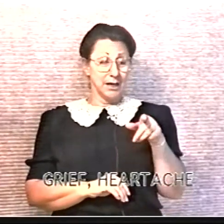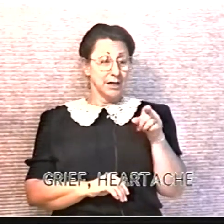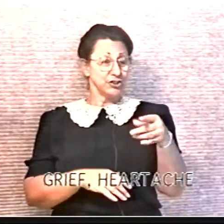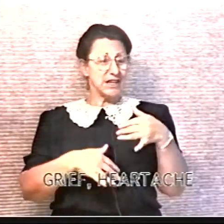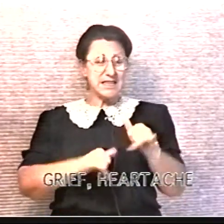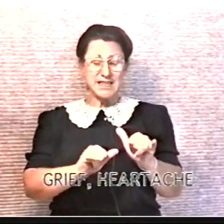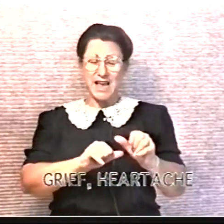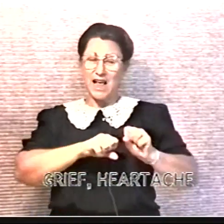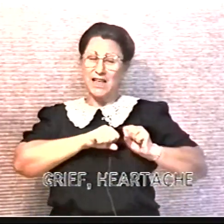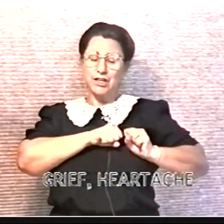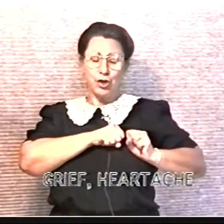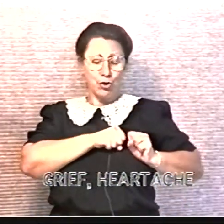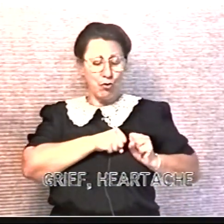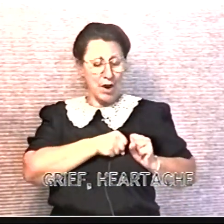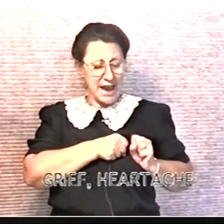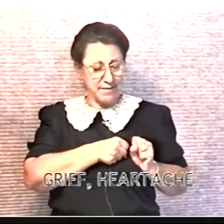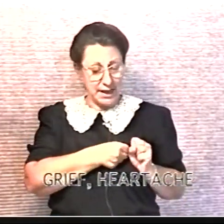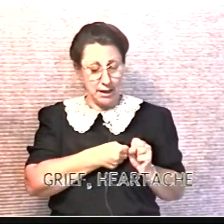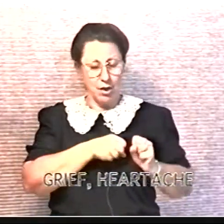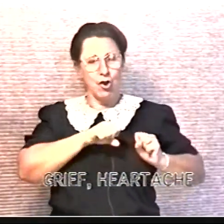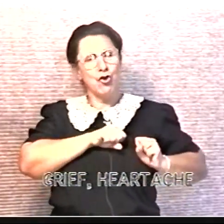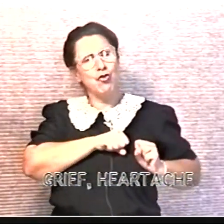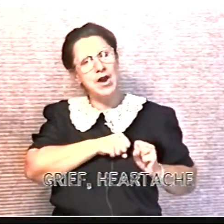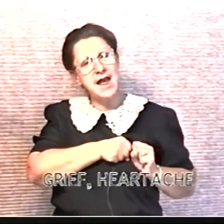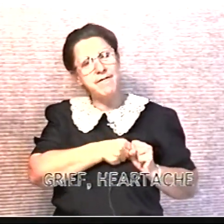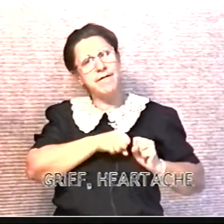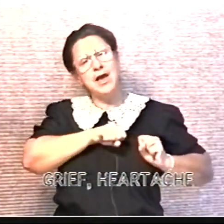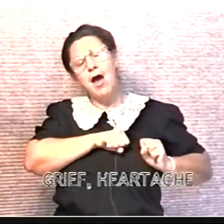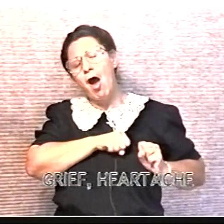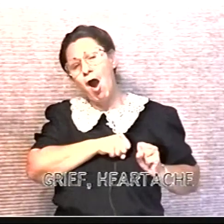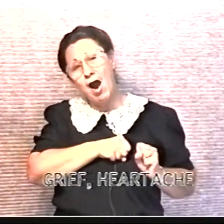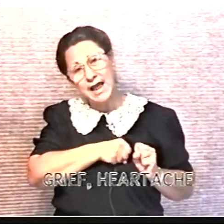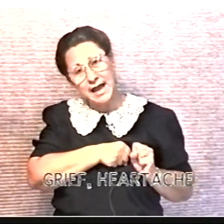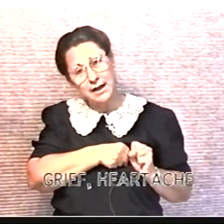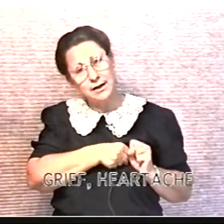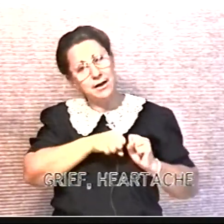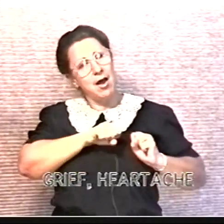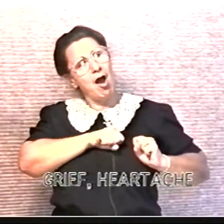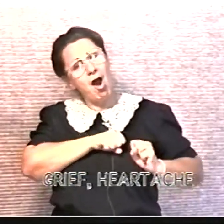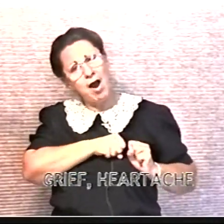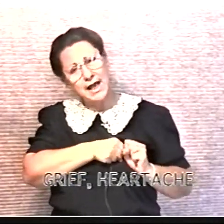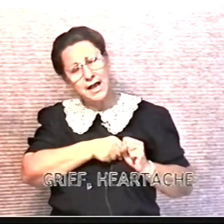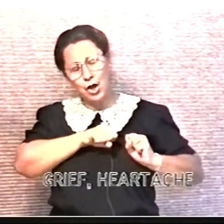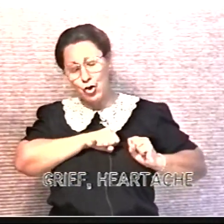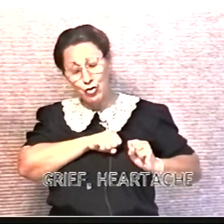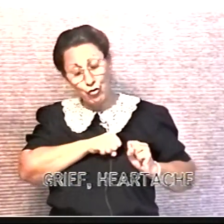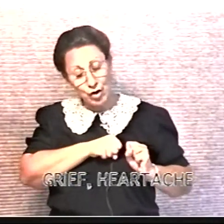She still is grieving. Grief, heartache, grief.